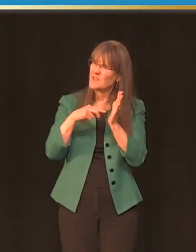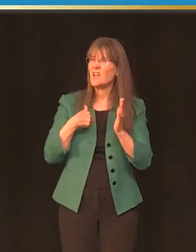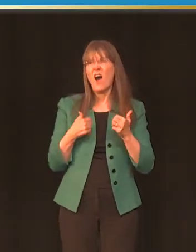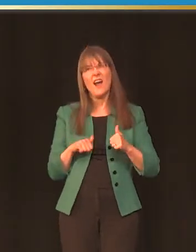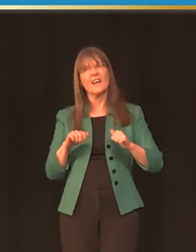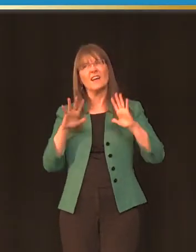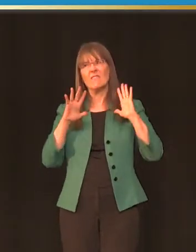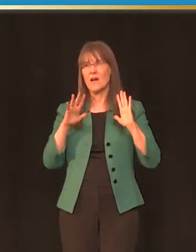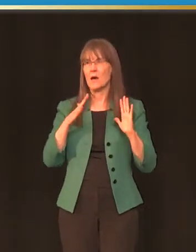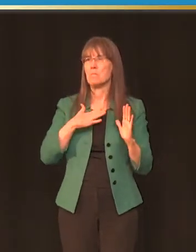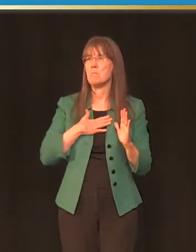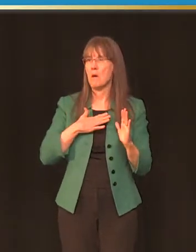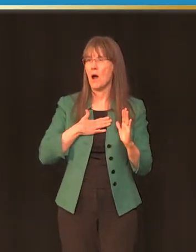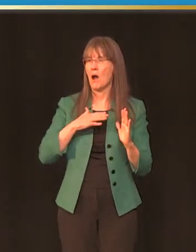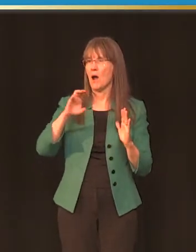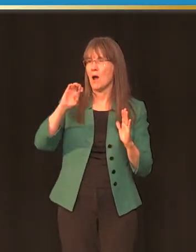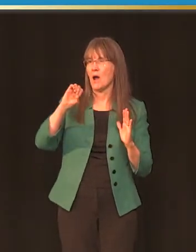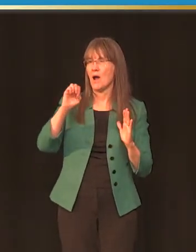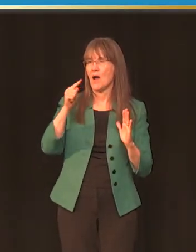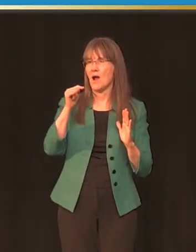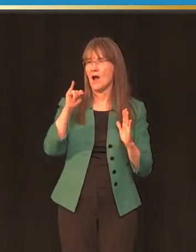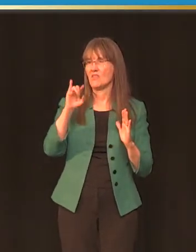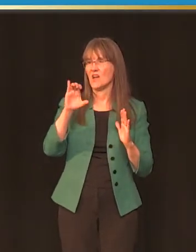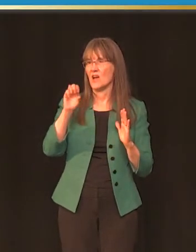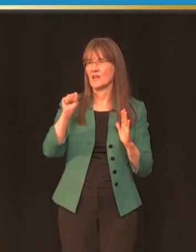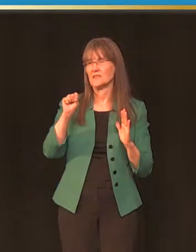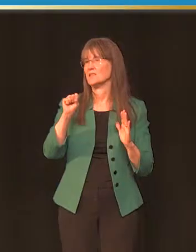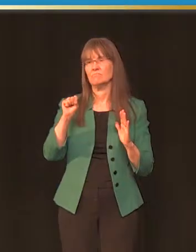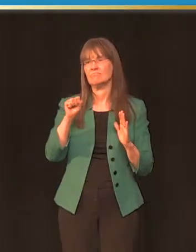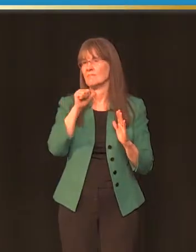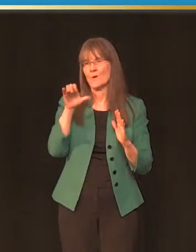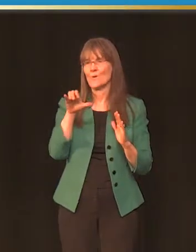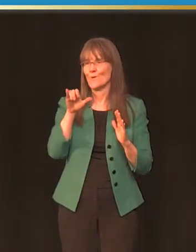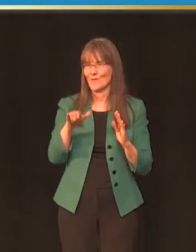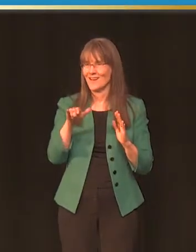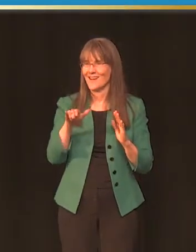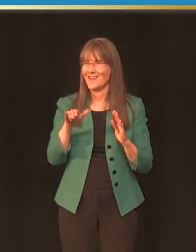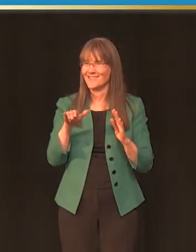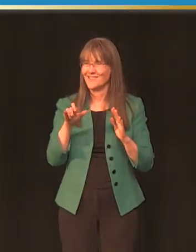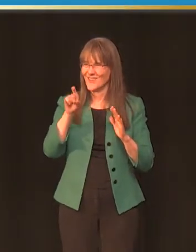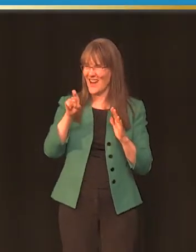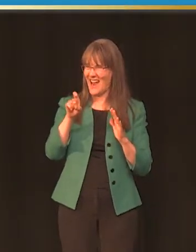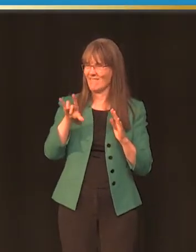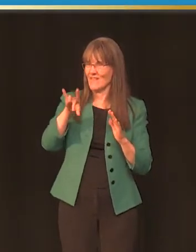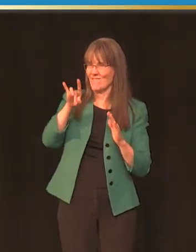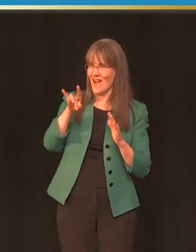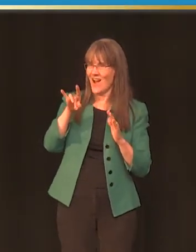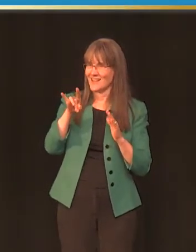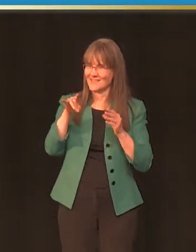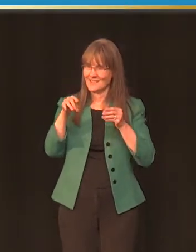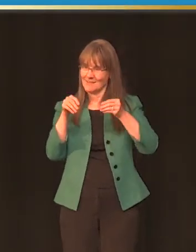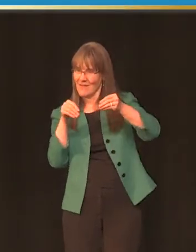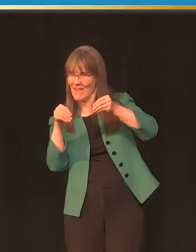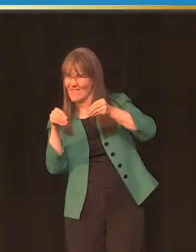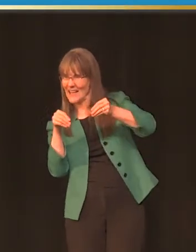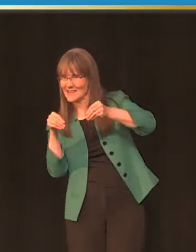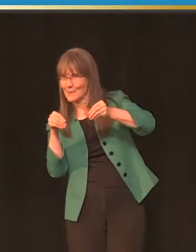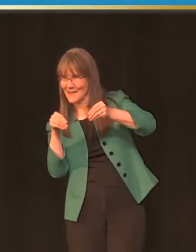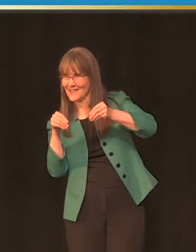or sacrifice your purpose in life, sacrifice your ethics. You will find